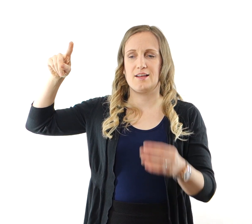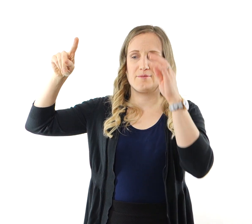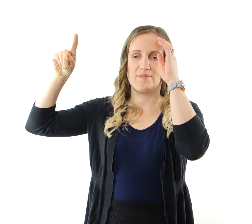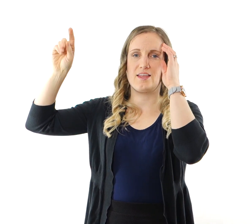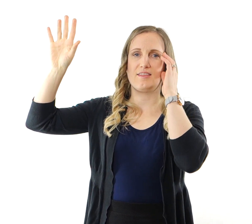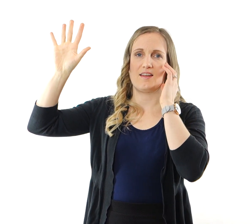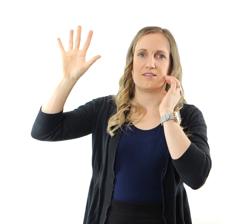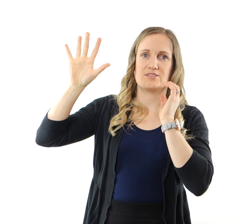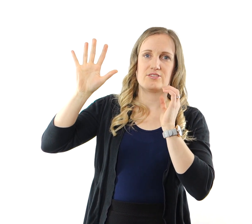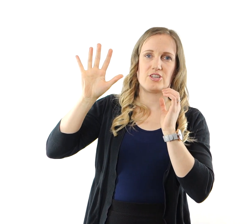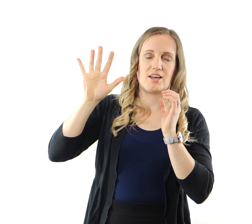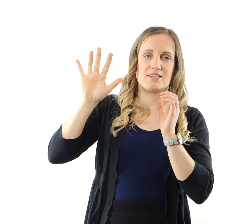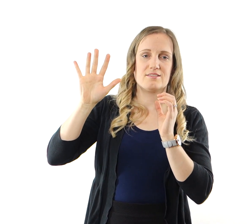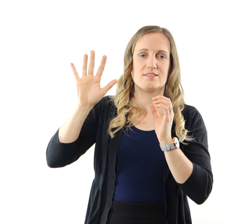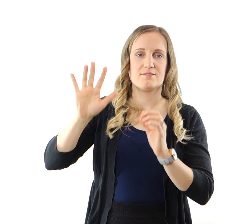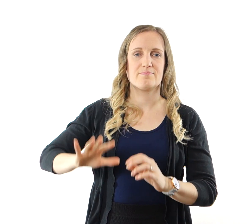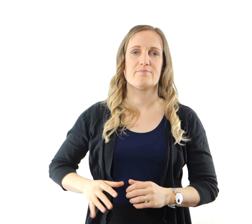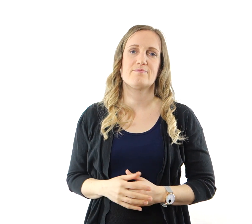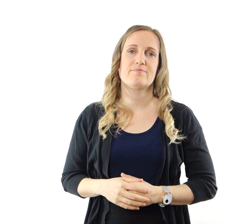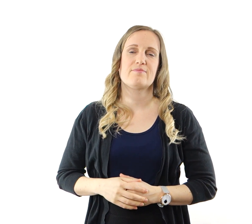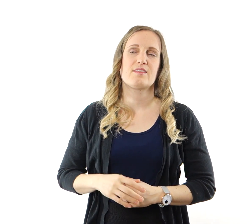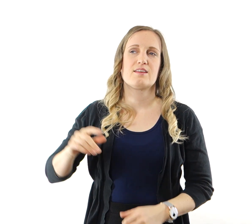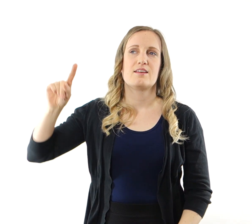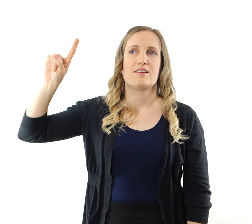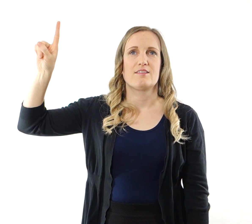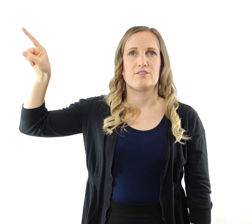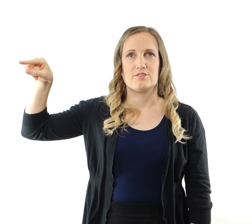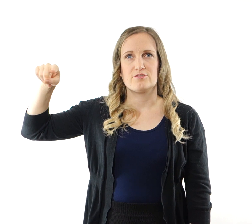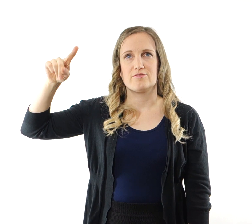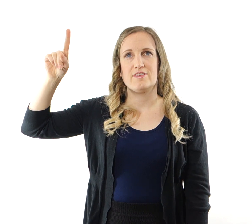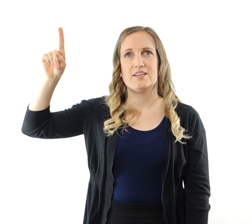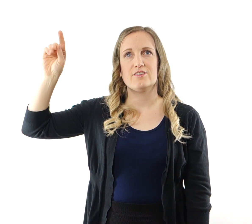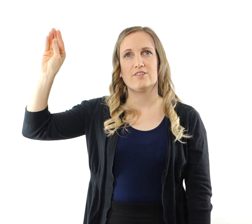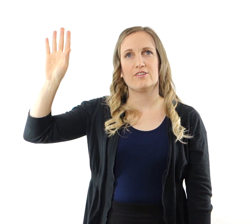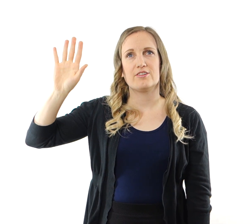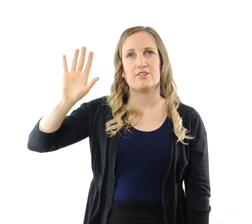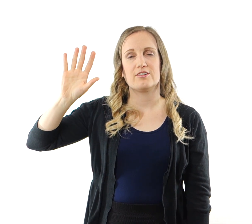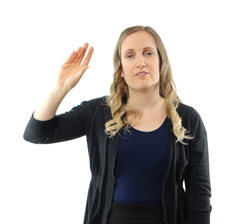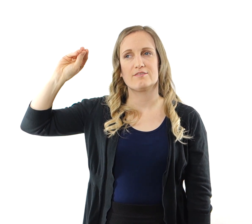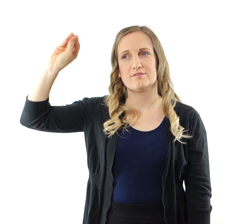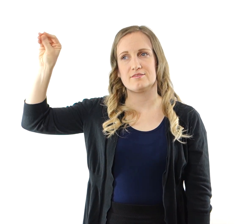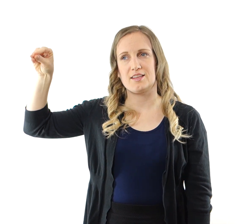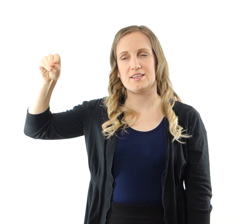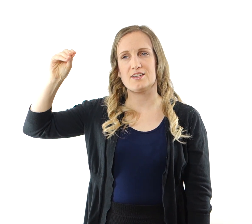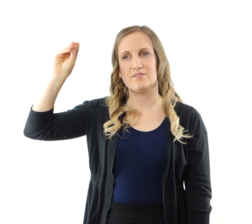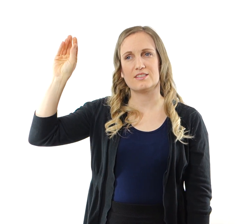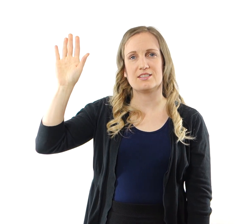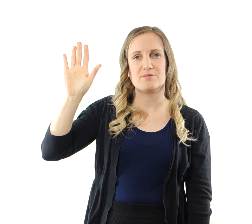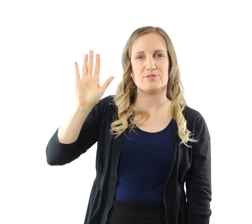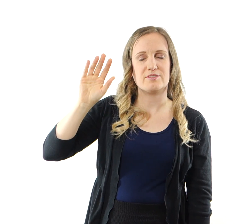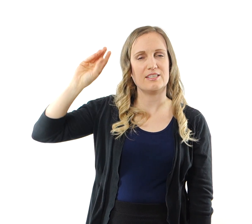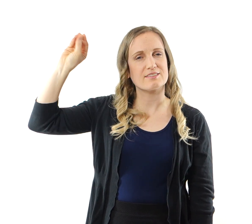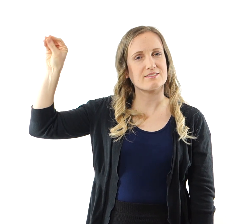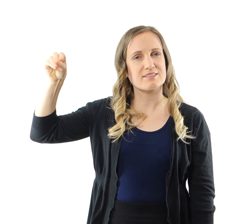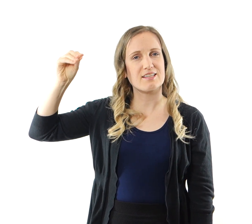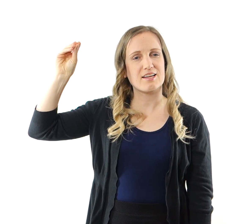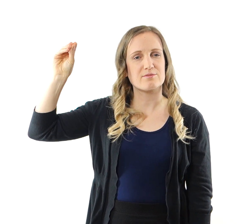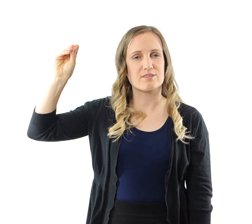and then it shines. You can use your finger. I think I do this in the movie, sign with all